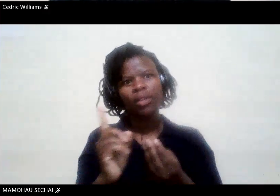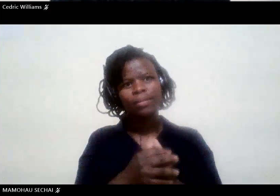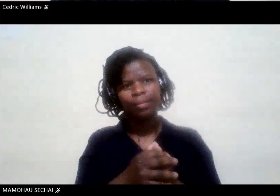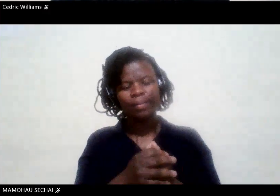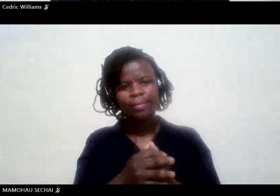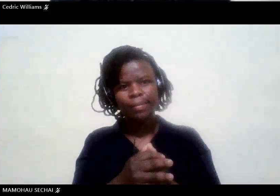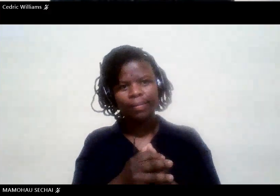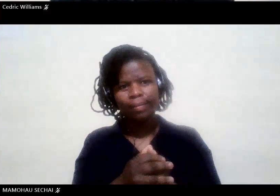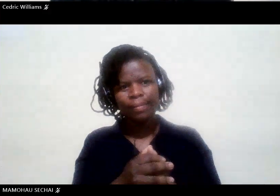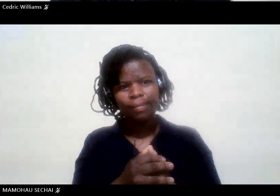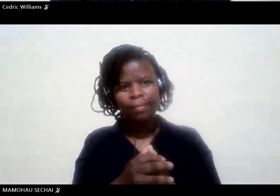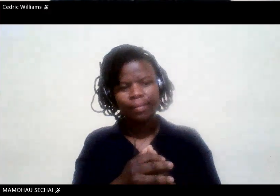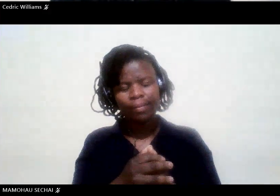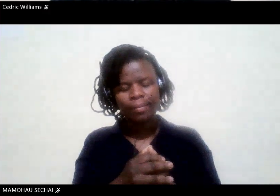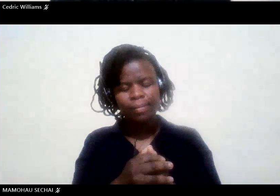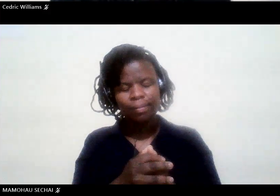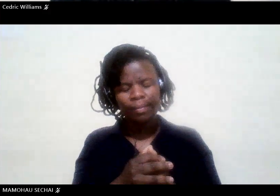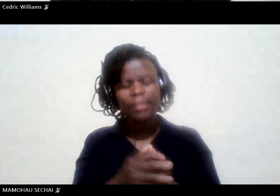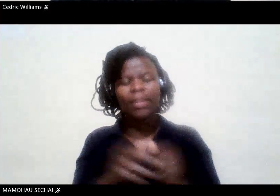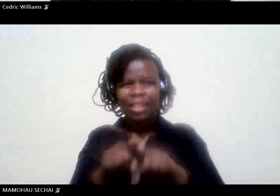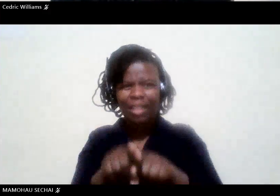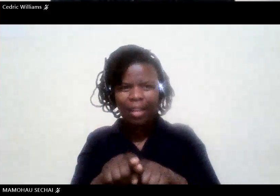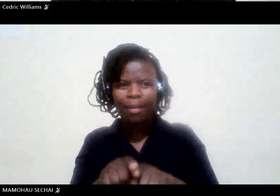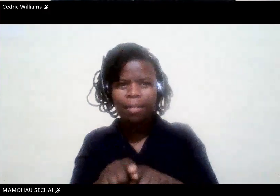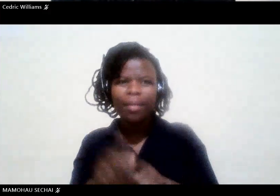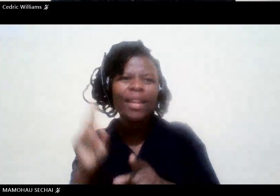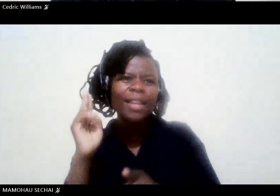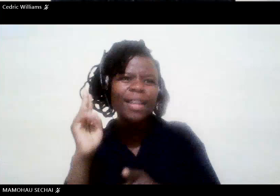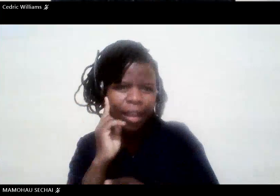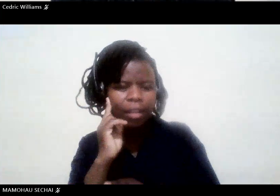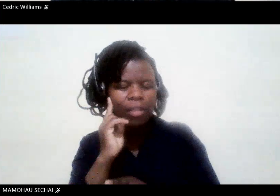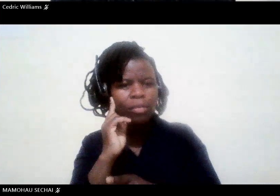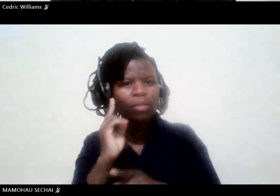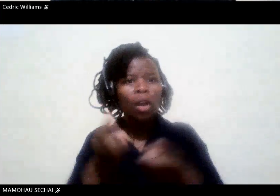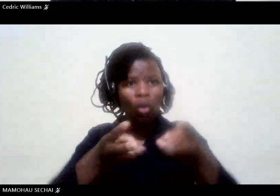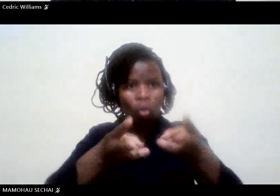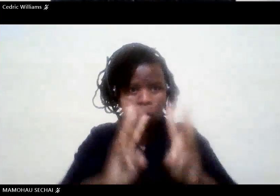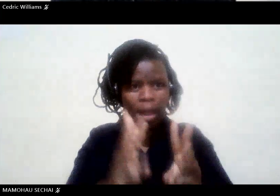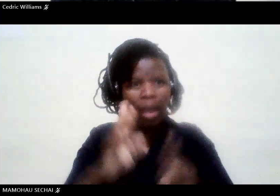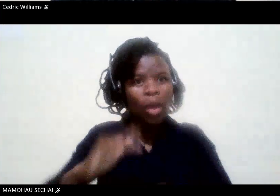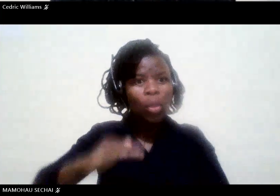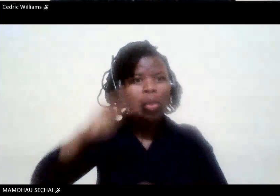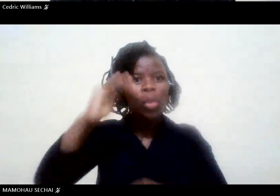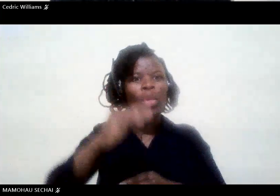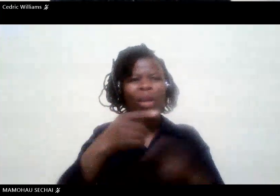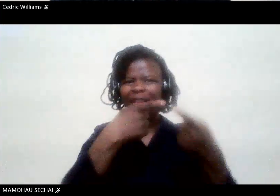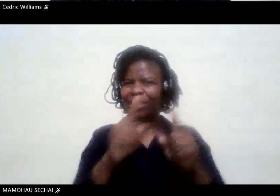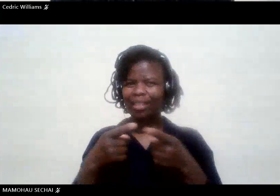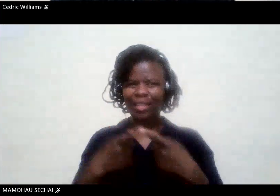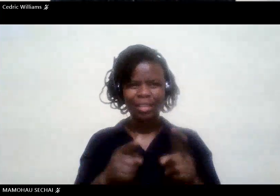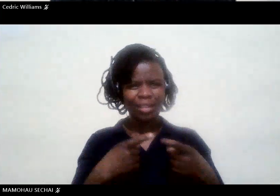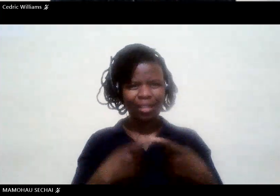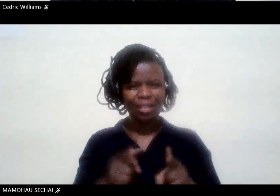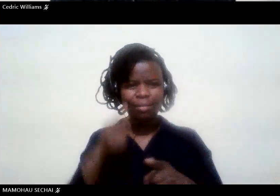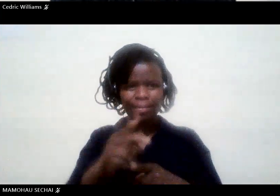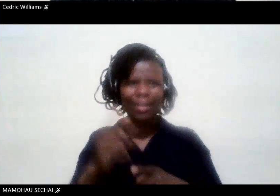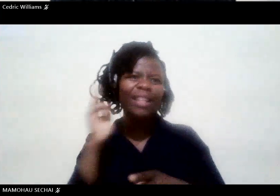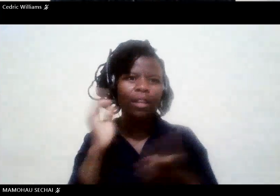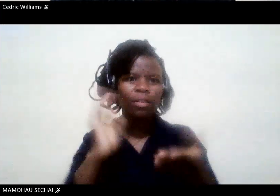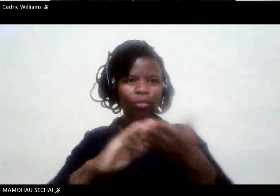deaf disability along the way, so they differ, this deaf community. So we need to have